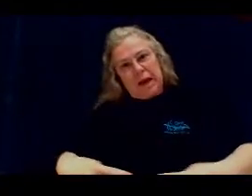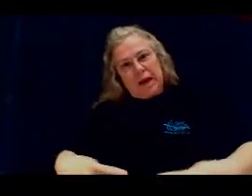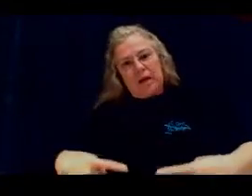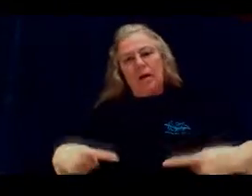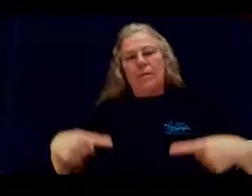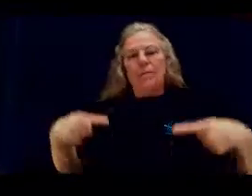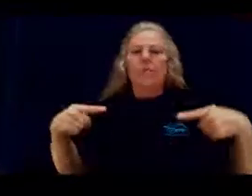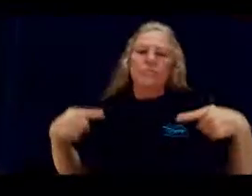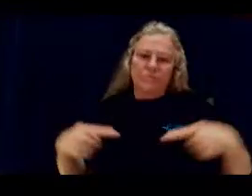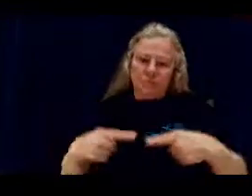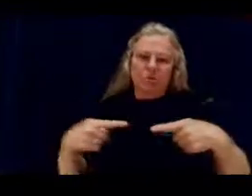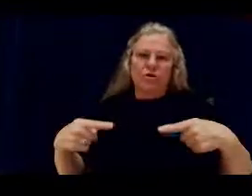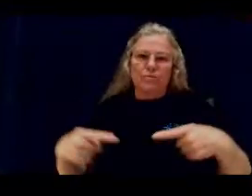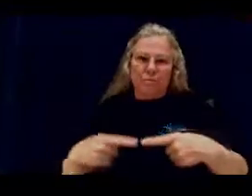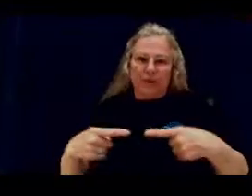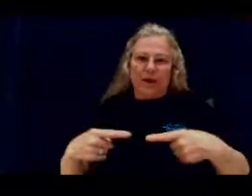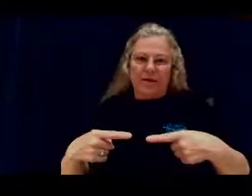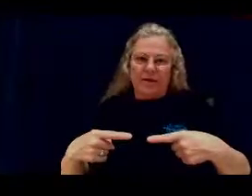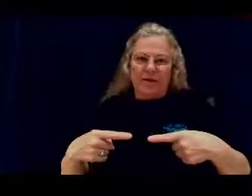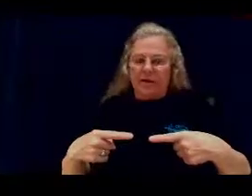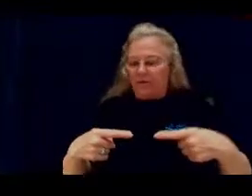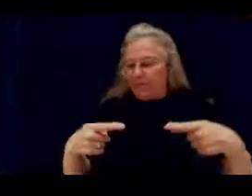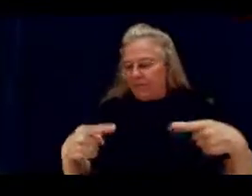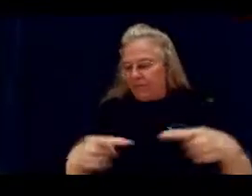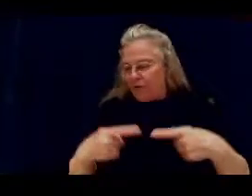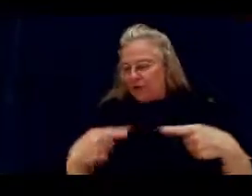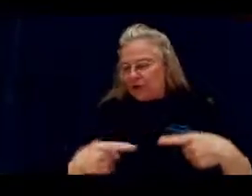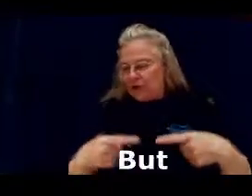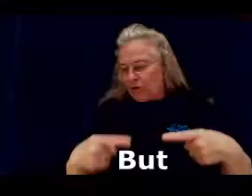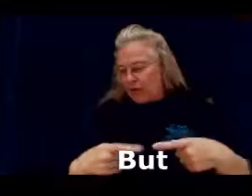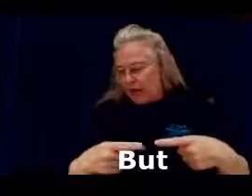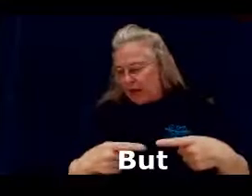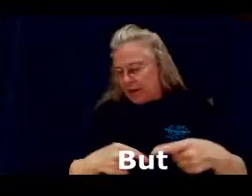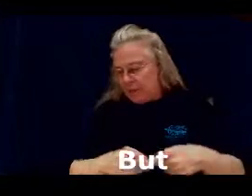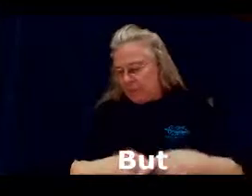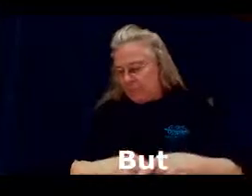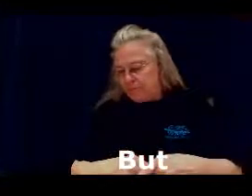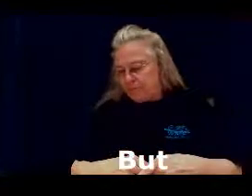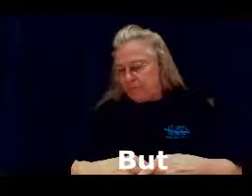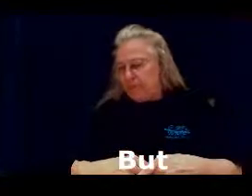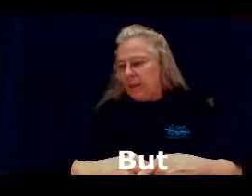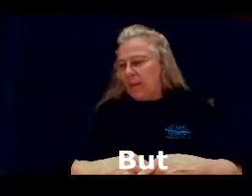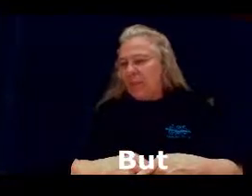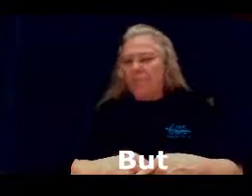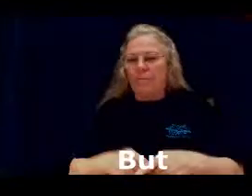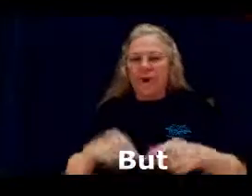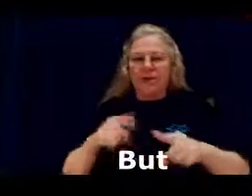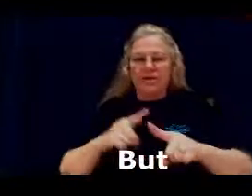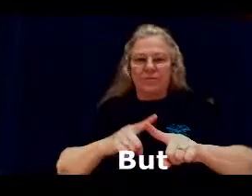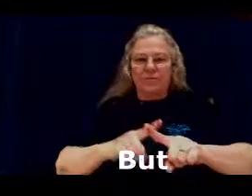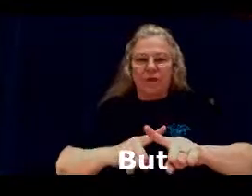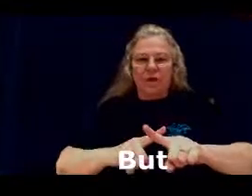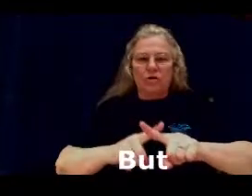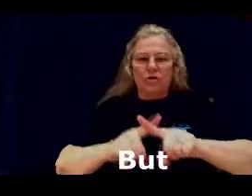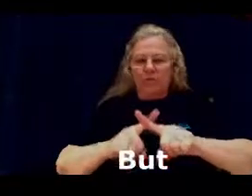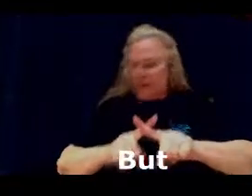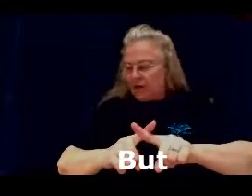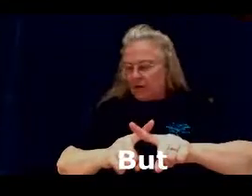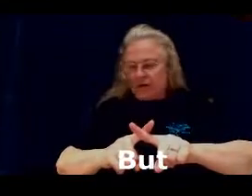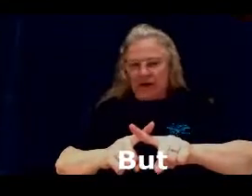ache, but you just bring it together for a general pain. But 2 fingers